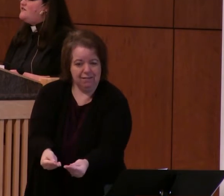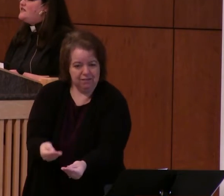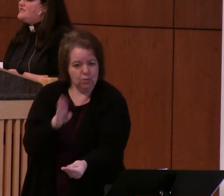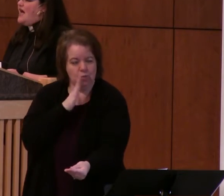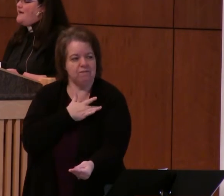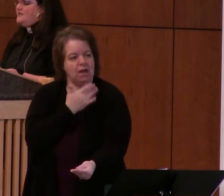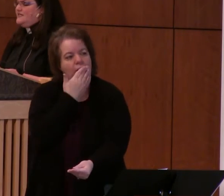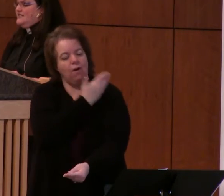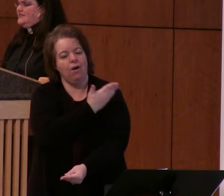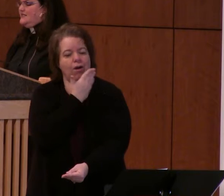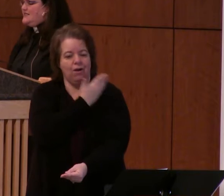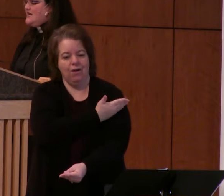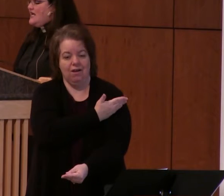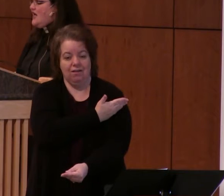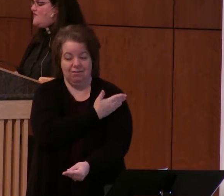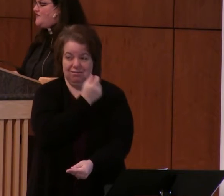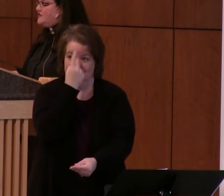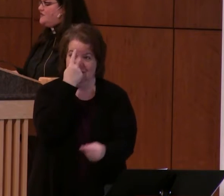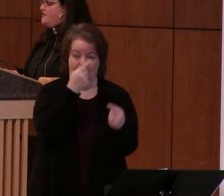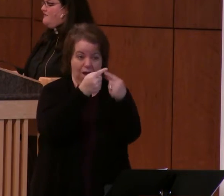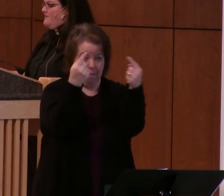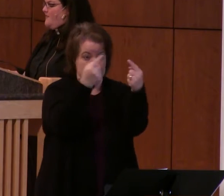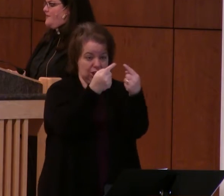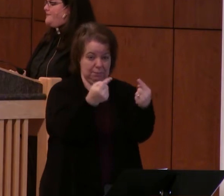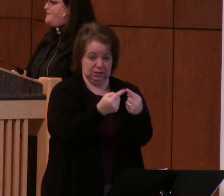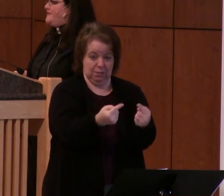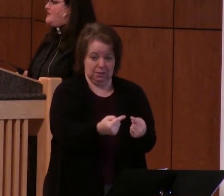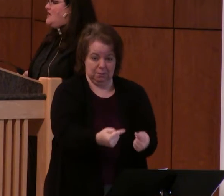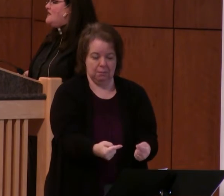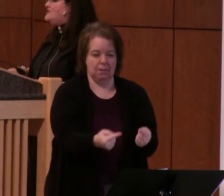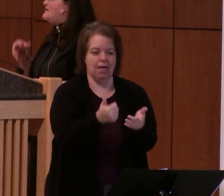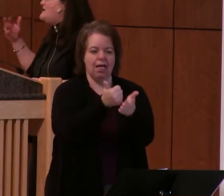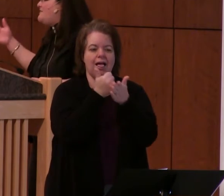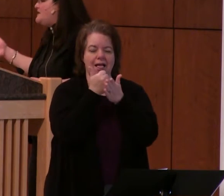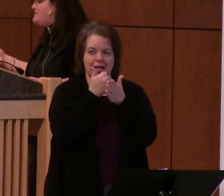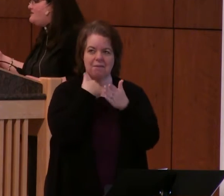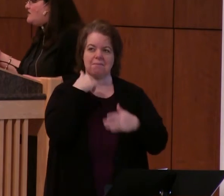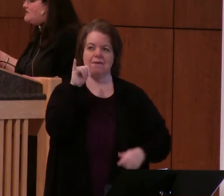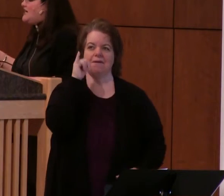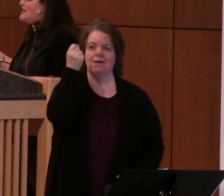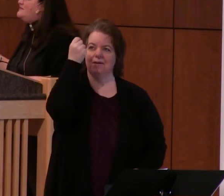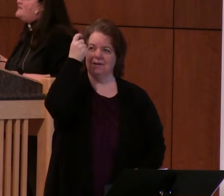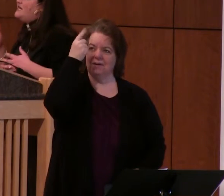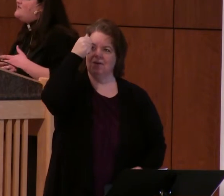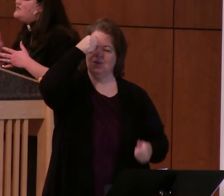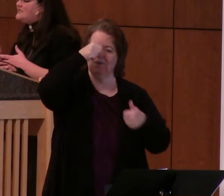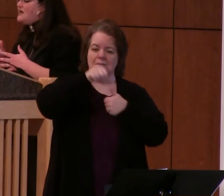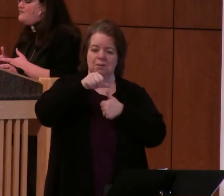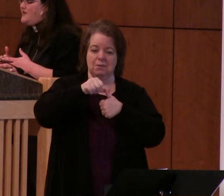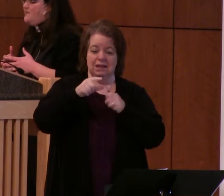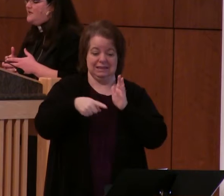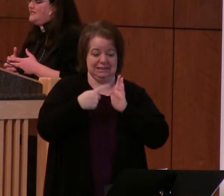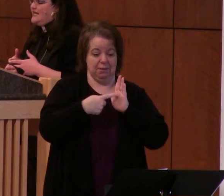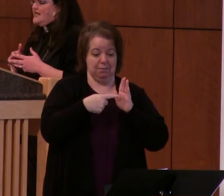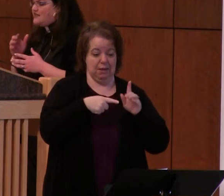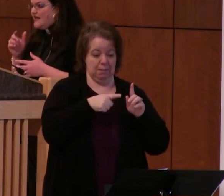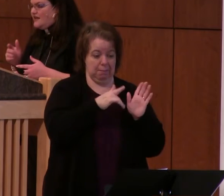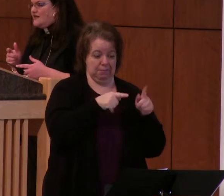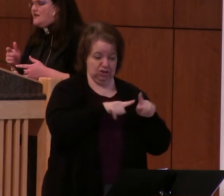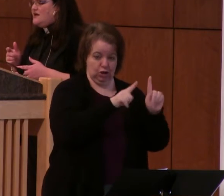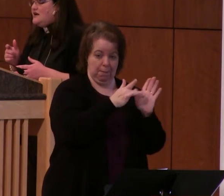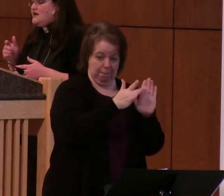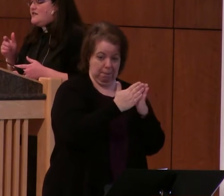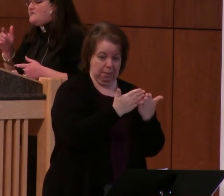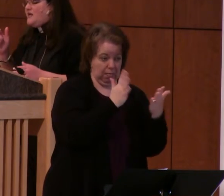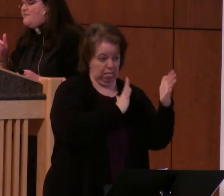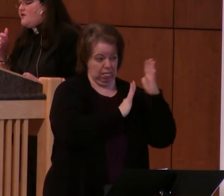With all of these opposites, it's helpful to remember that some people in biblical times, but even some people today,